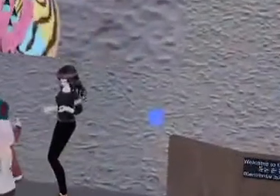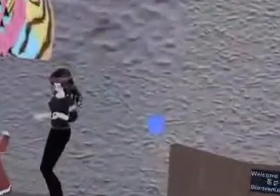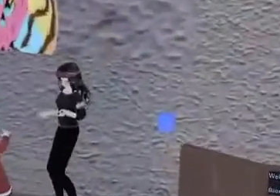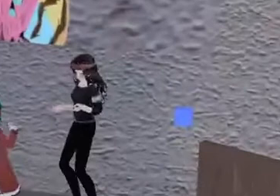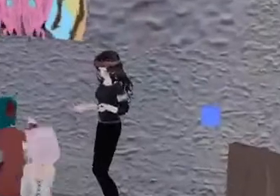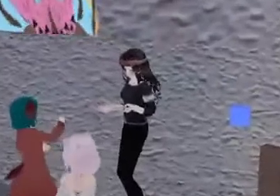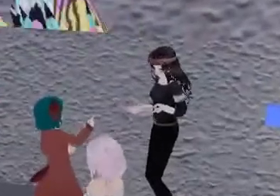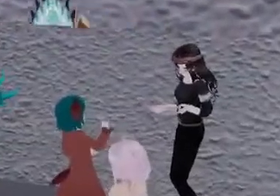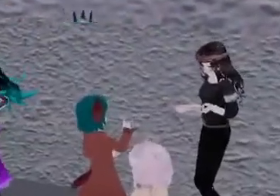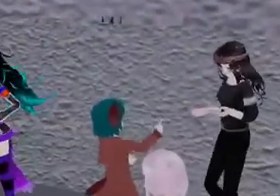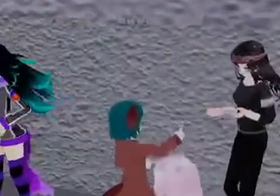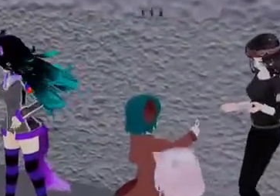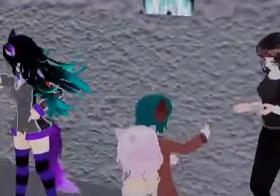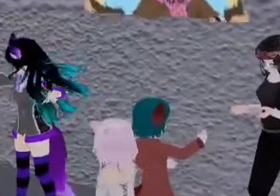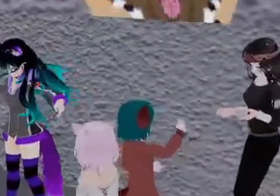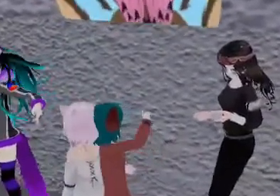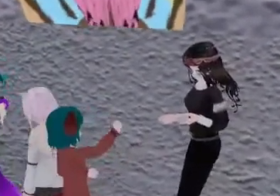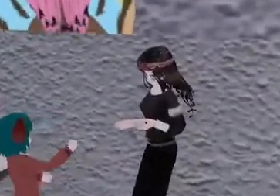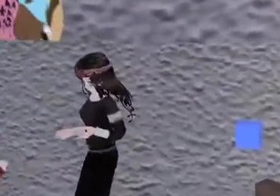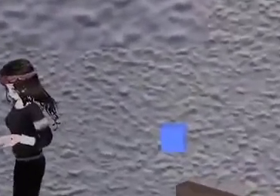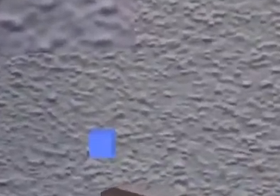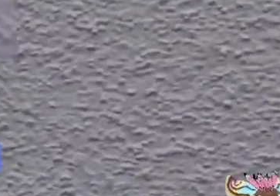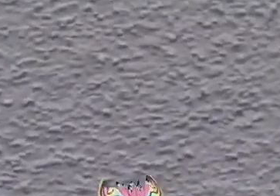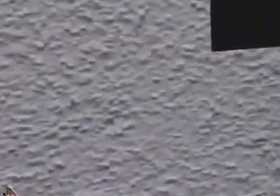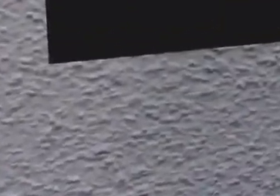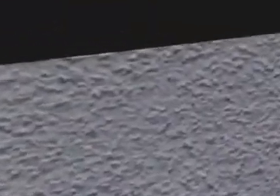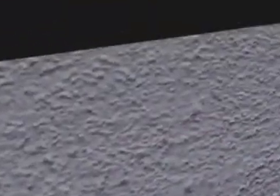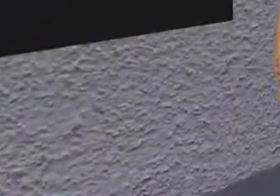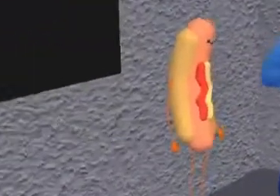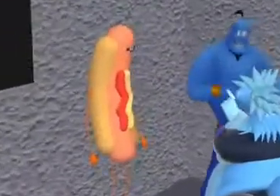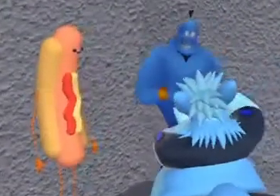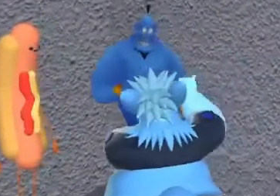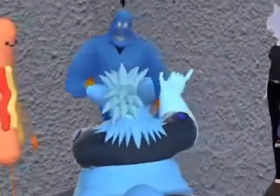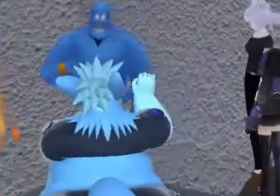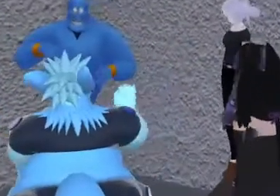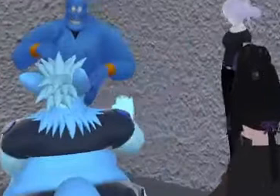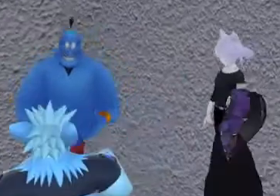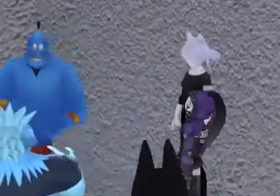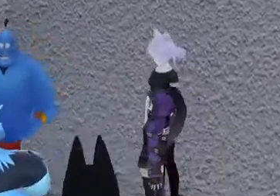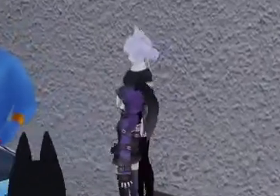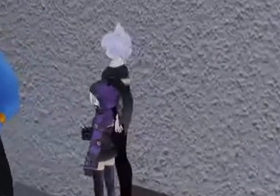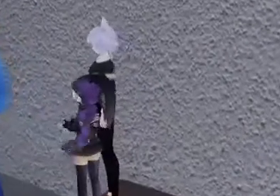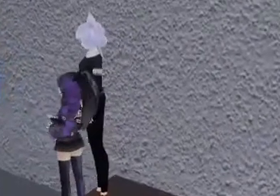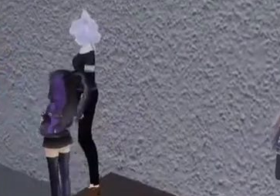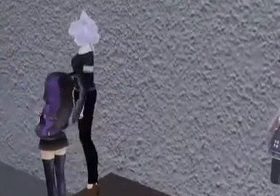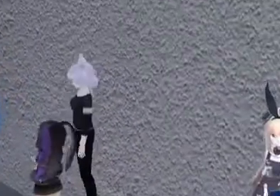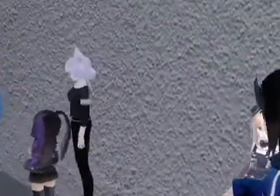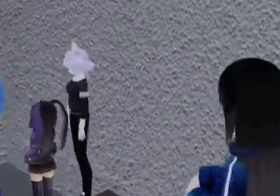the hardest instruments even for like hearing people. He got pretty good at it too. That's We just have people in a circle. Oh, Semicircle He doesn't or know how anything. to play it now. He stopped